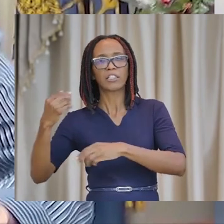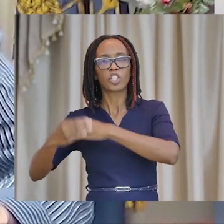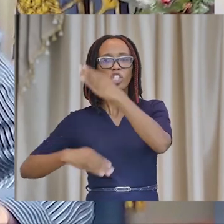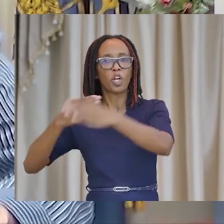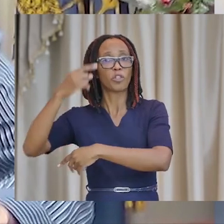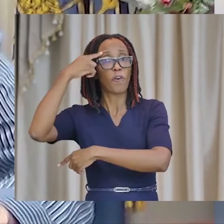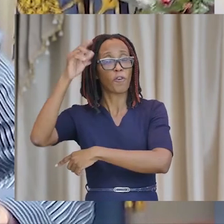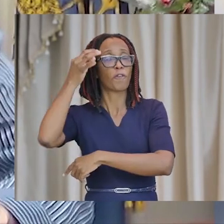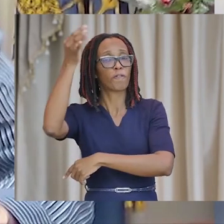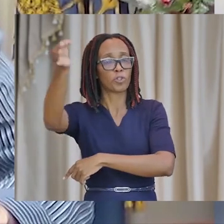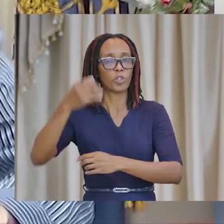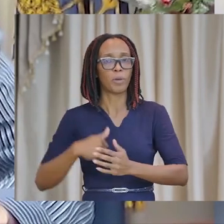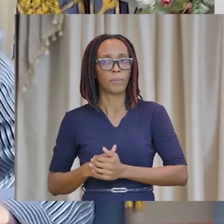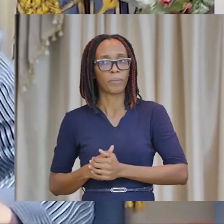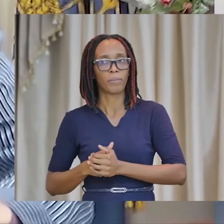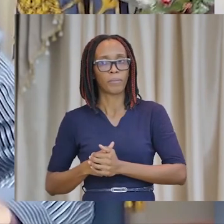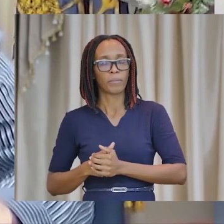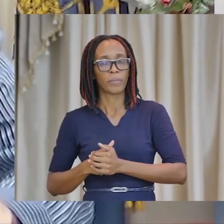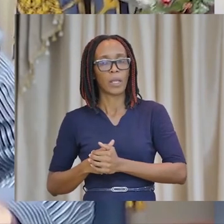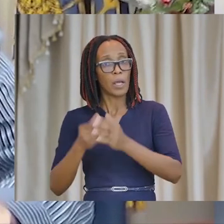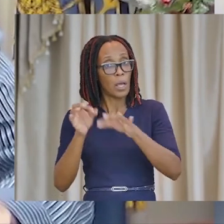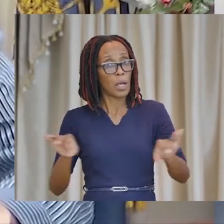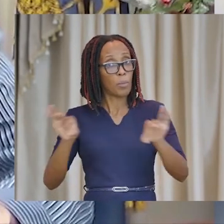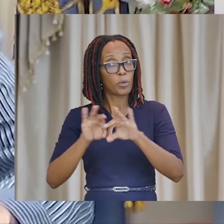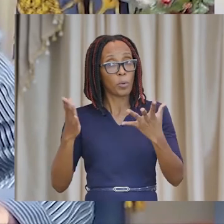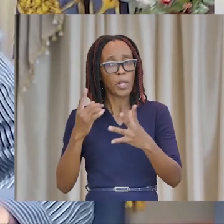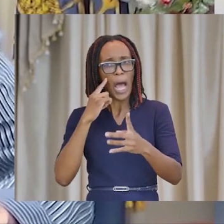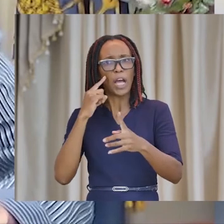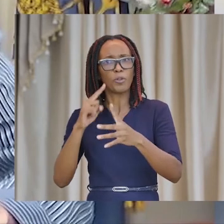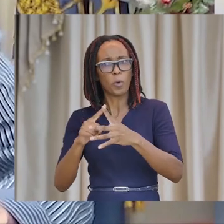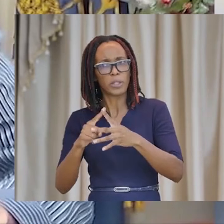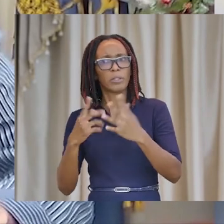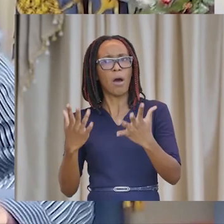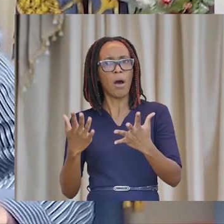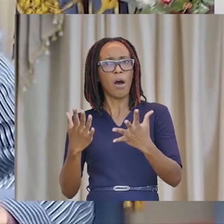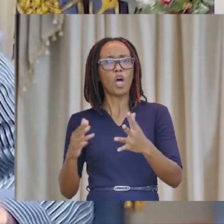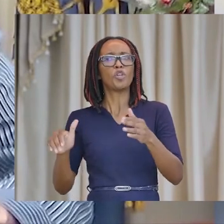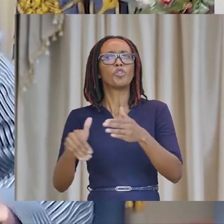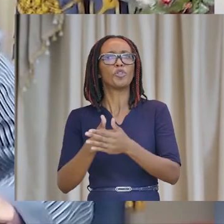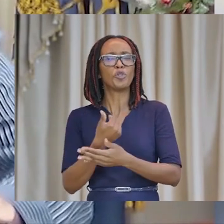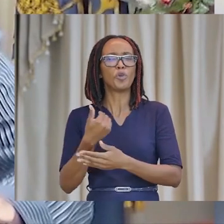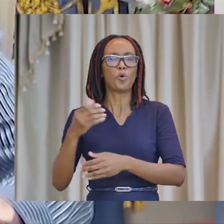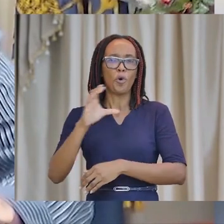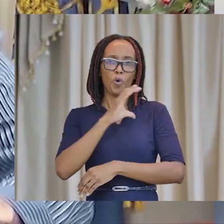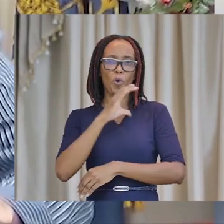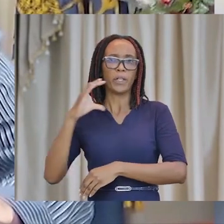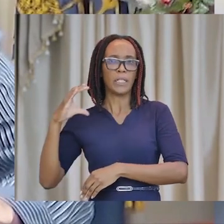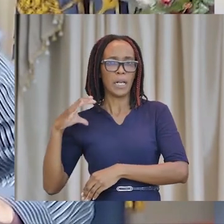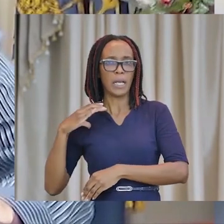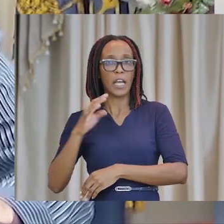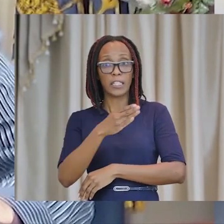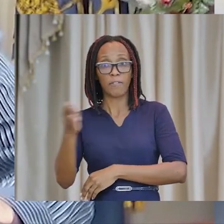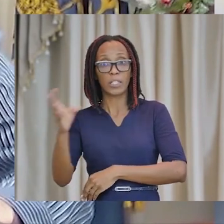future. I note with pleasure the appointment of a diversity and inclusion coordinator who is currently